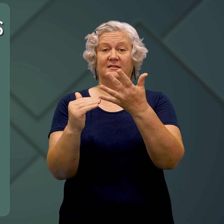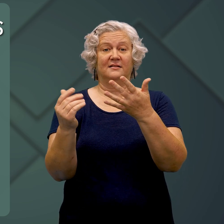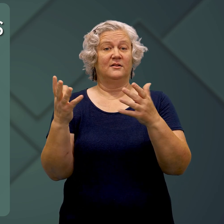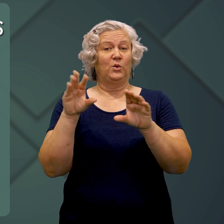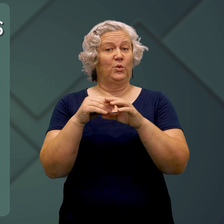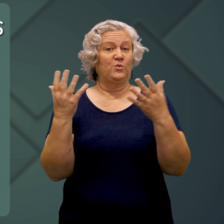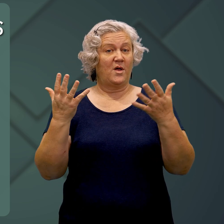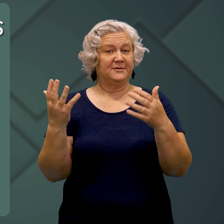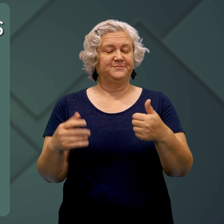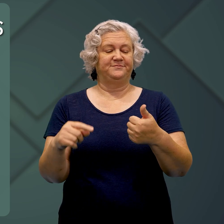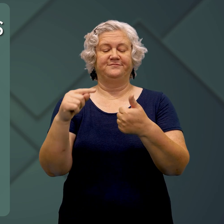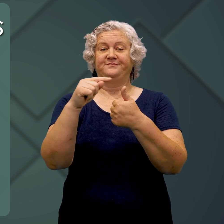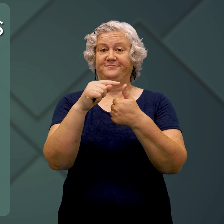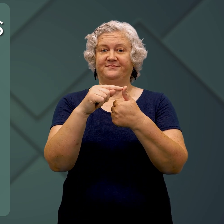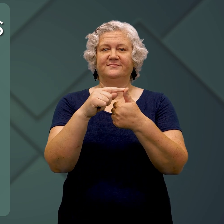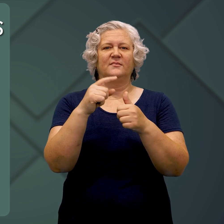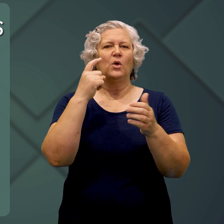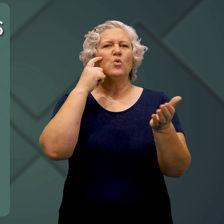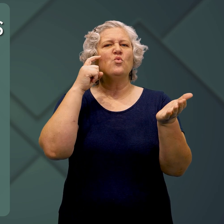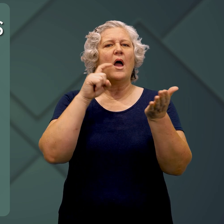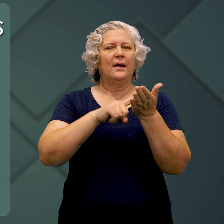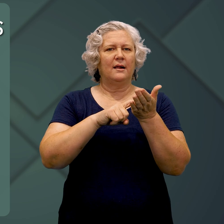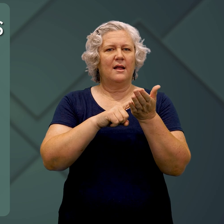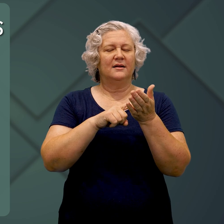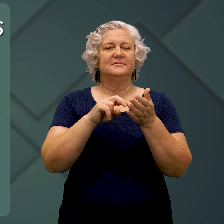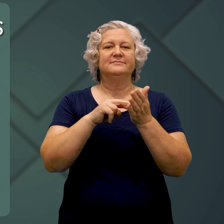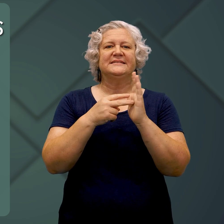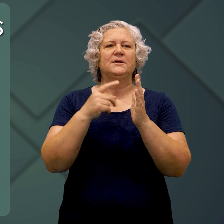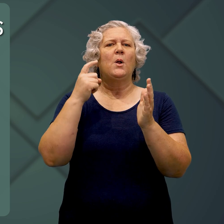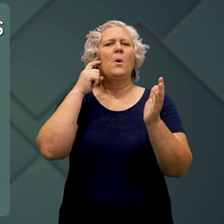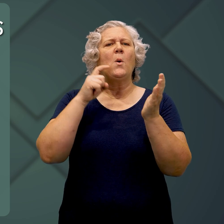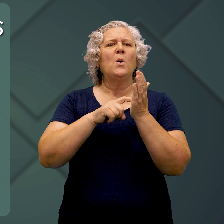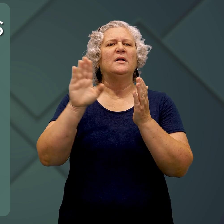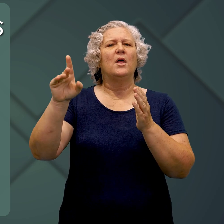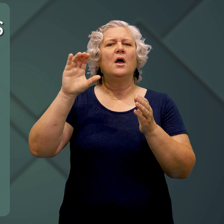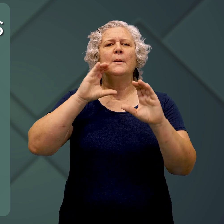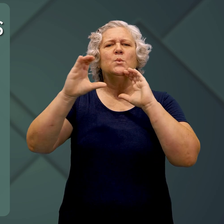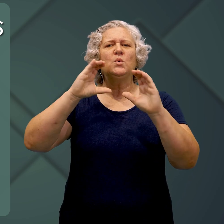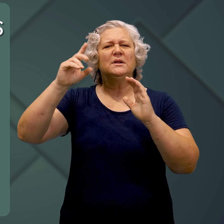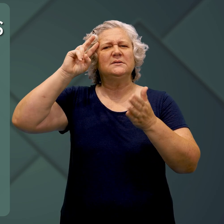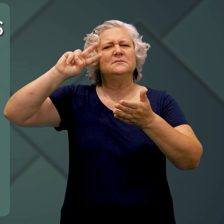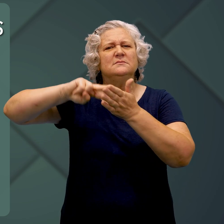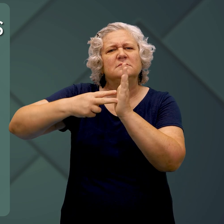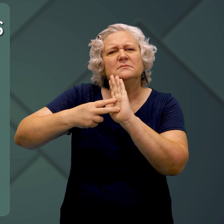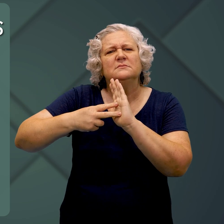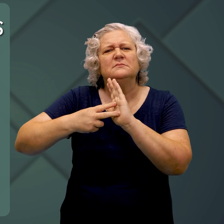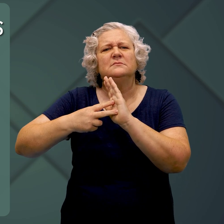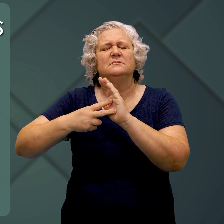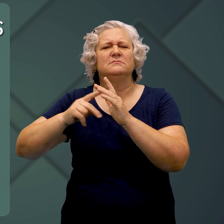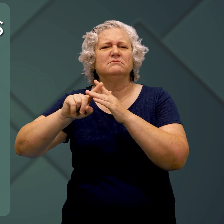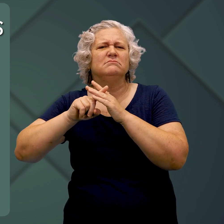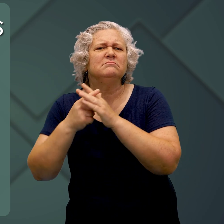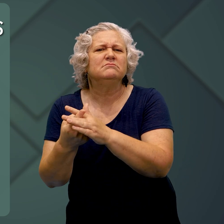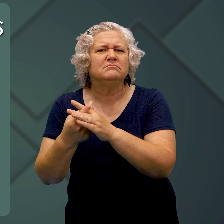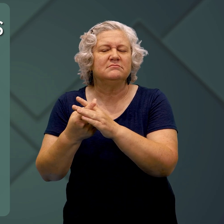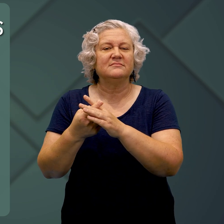include: first, recognize, noticing the communication initiatives and